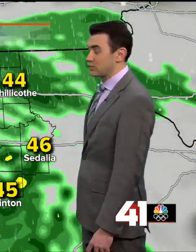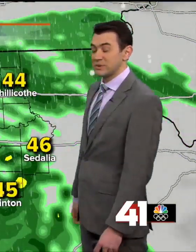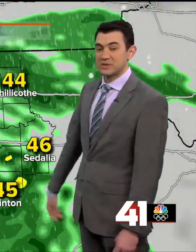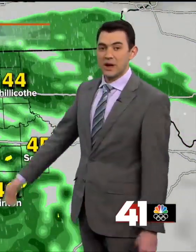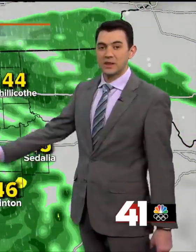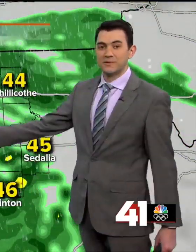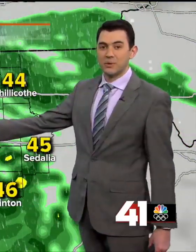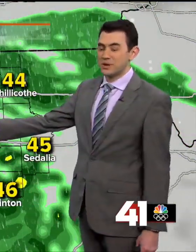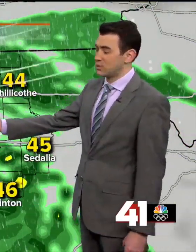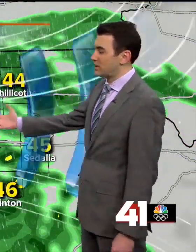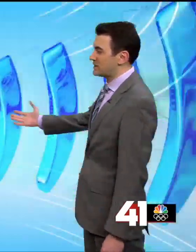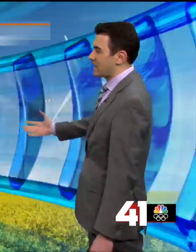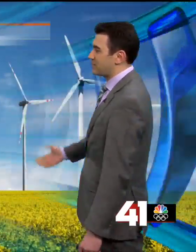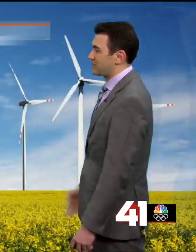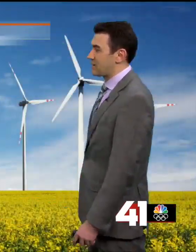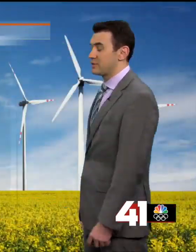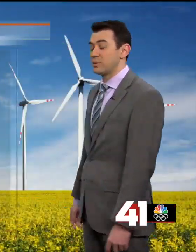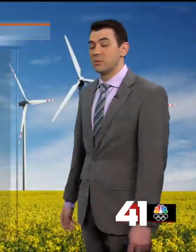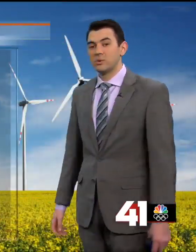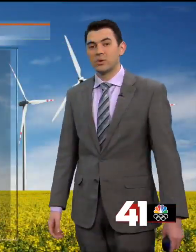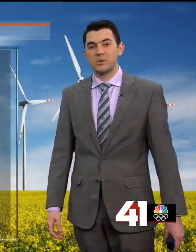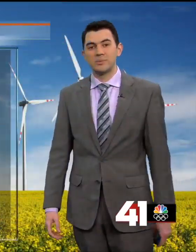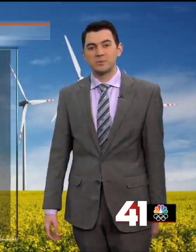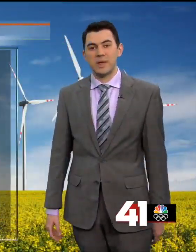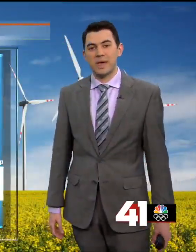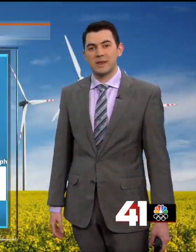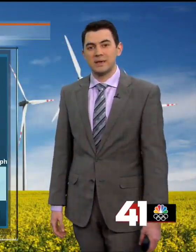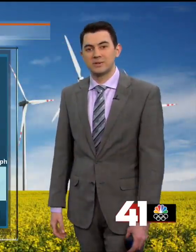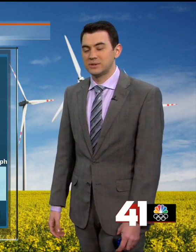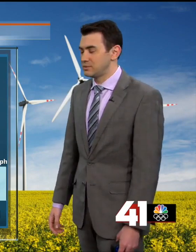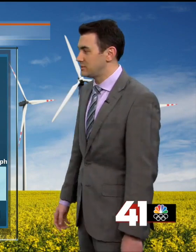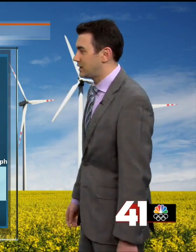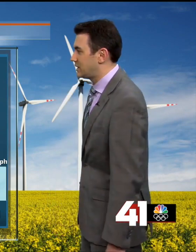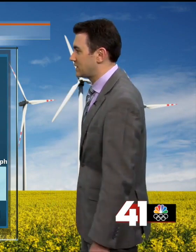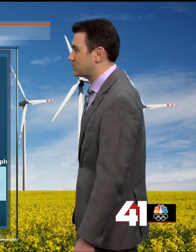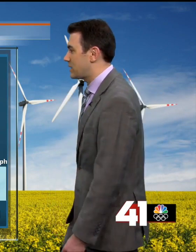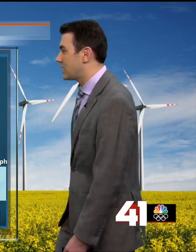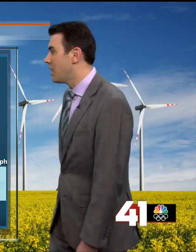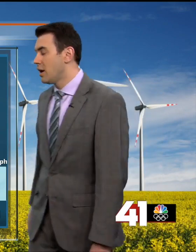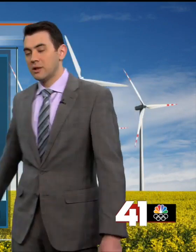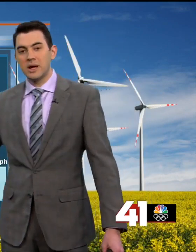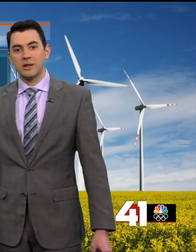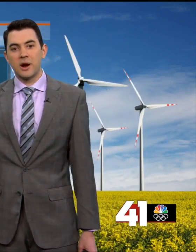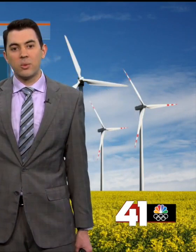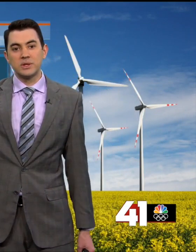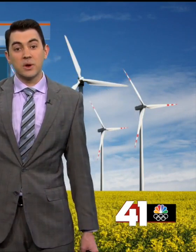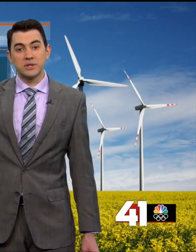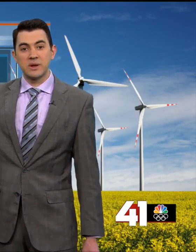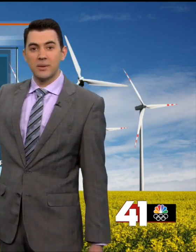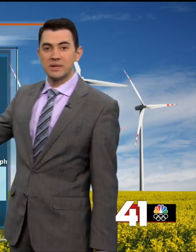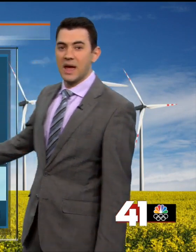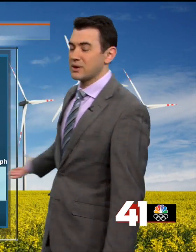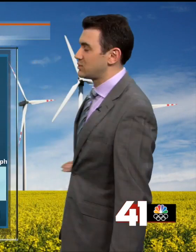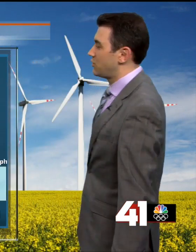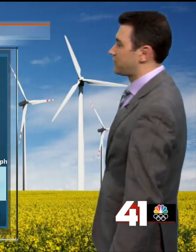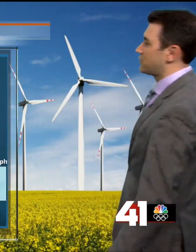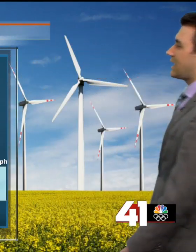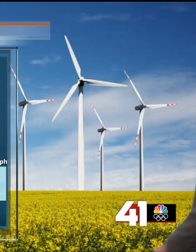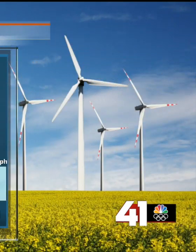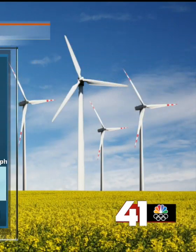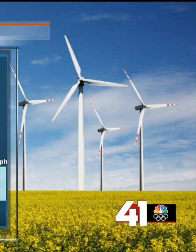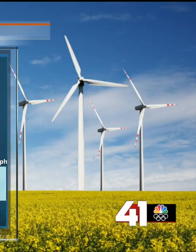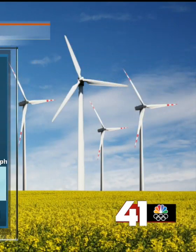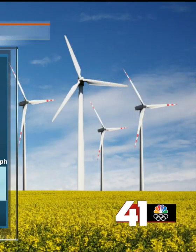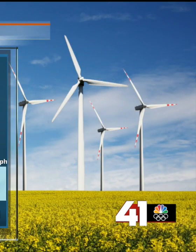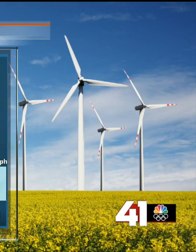our highs will be stuck in the 40s once again, but thankfully we will warm up as we head into next week. Luckily, our winds will also be coming down as we move